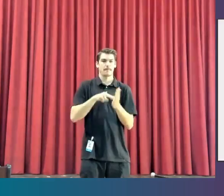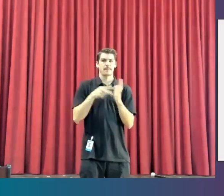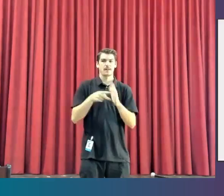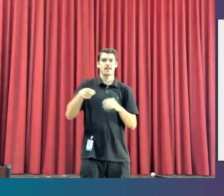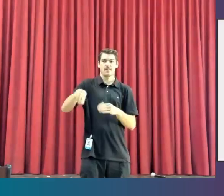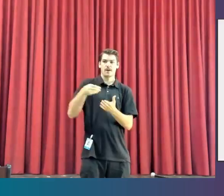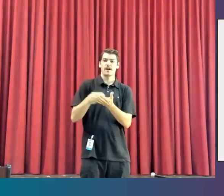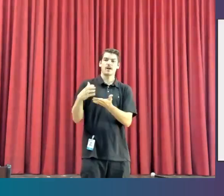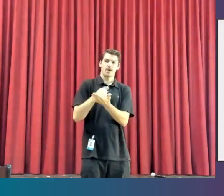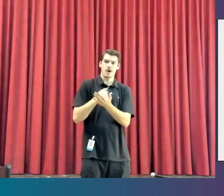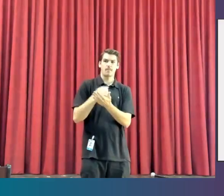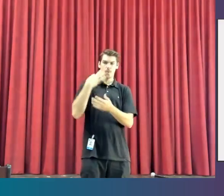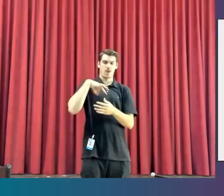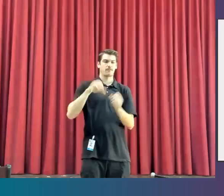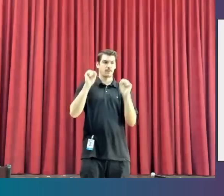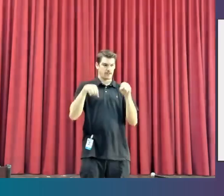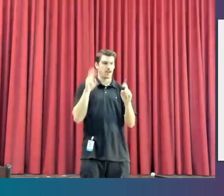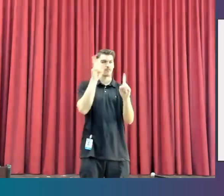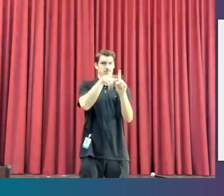them.